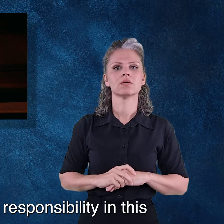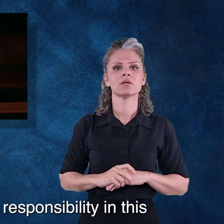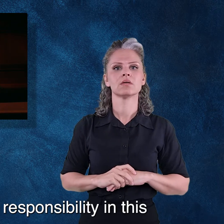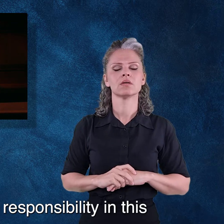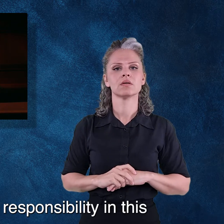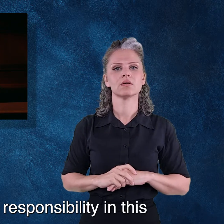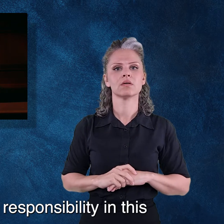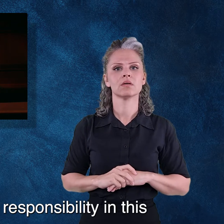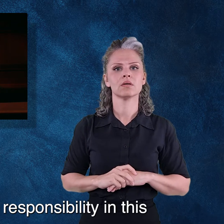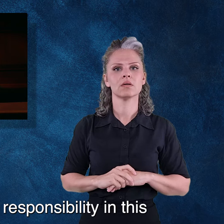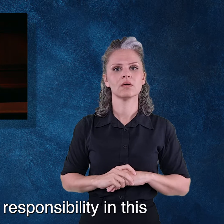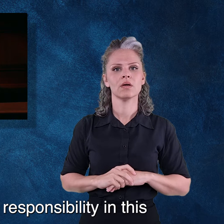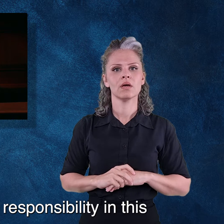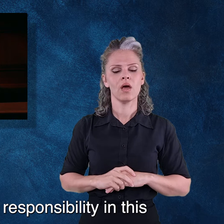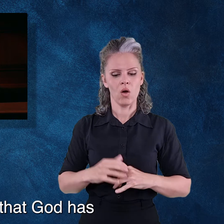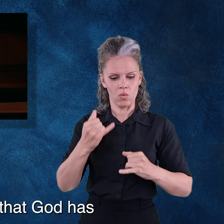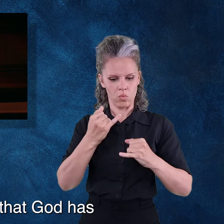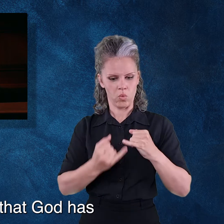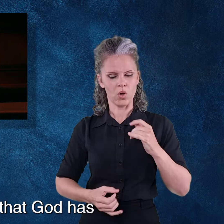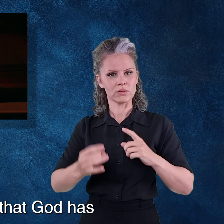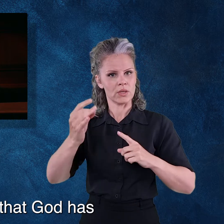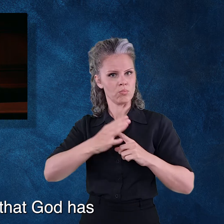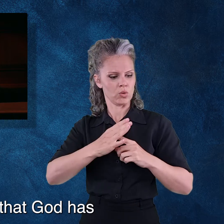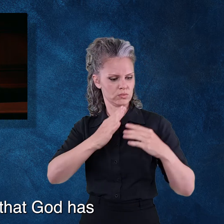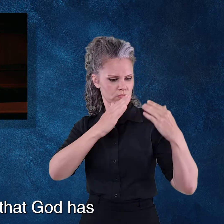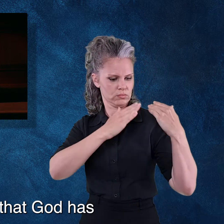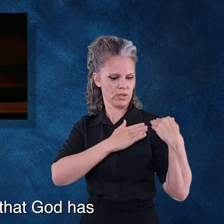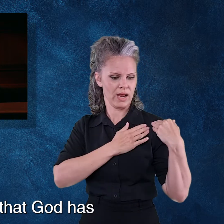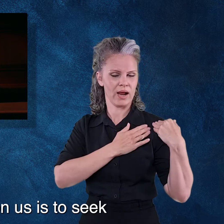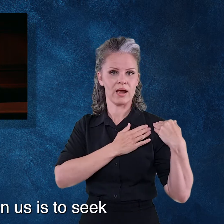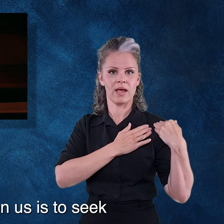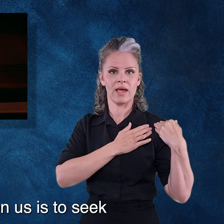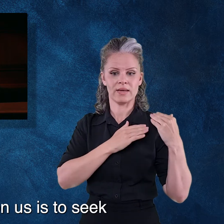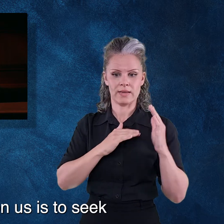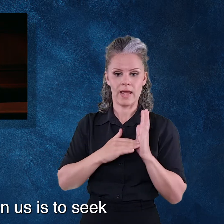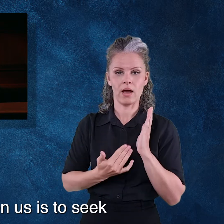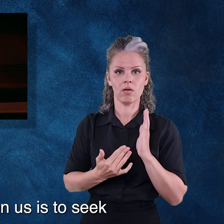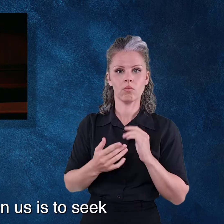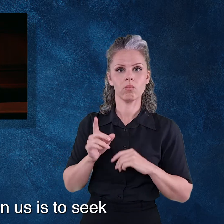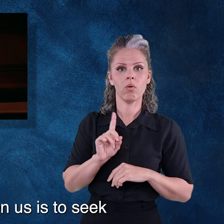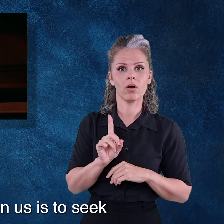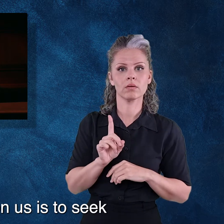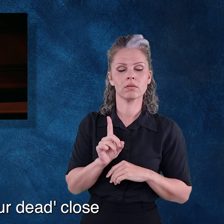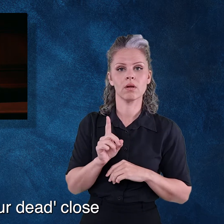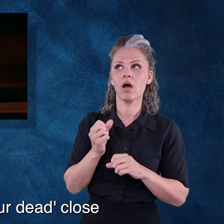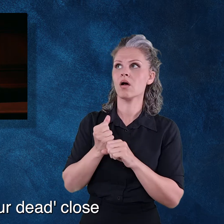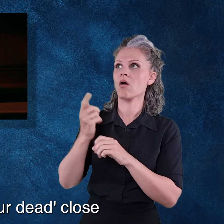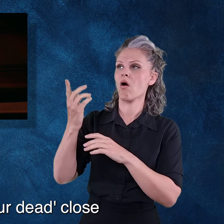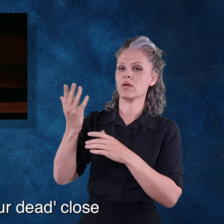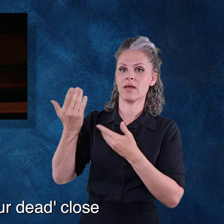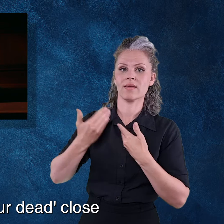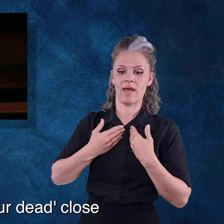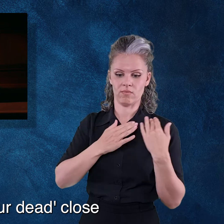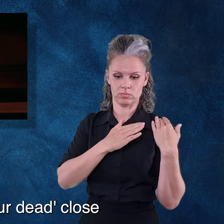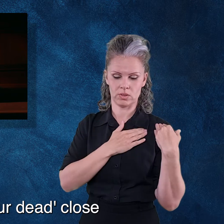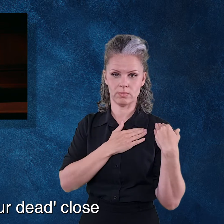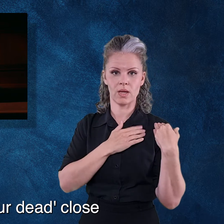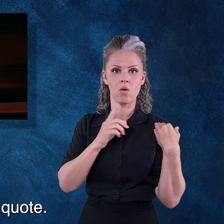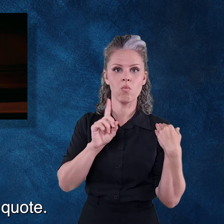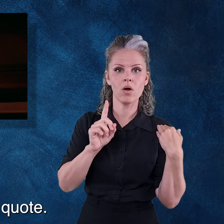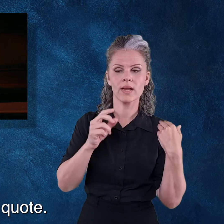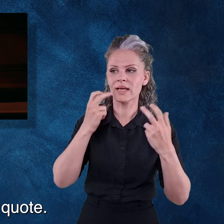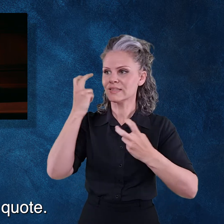The greatest responsibility in this world that God has laid upon us is to seek after our dead,